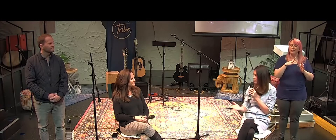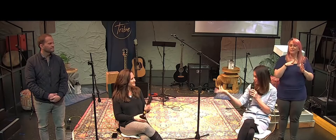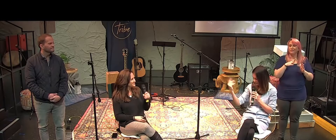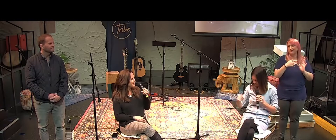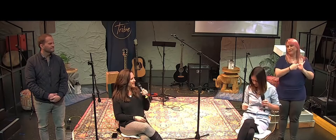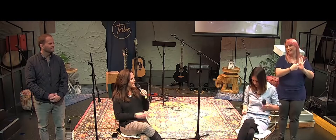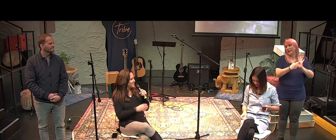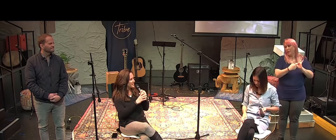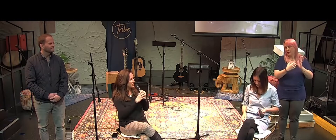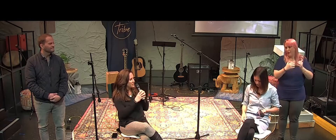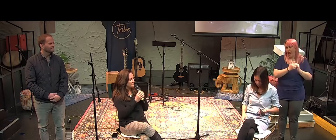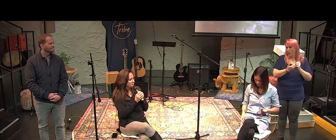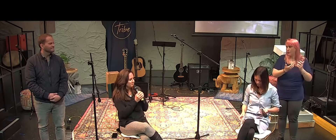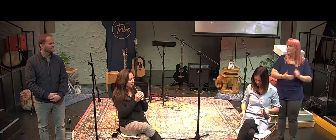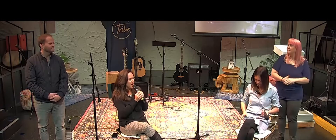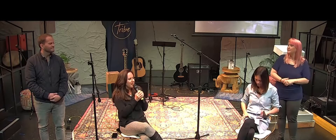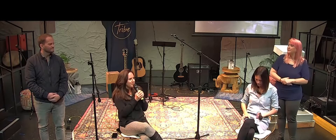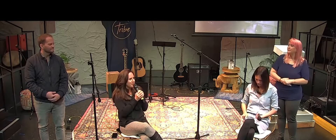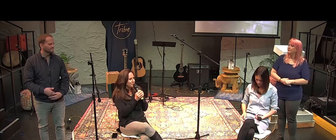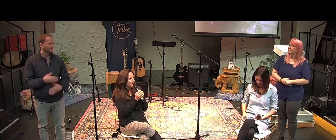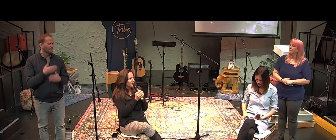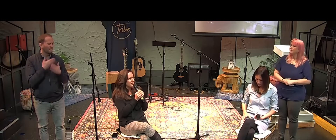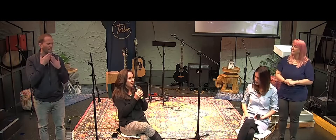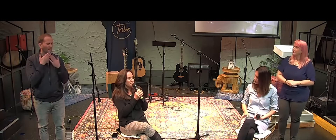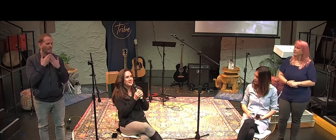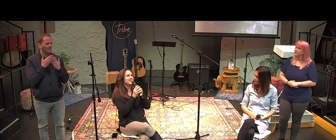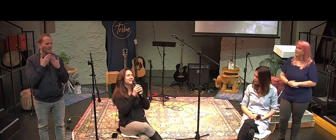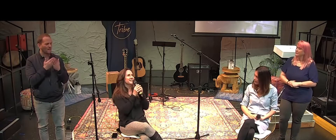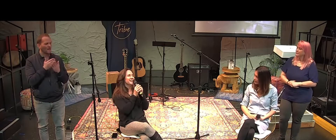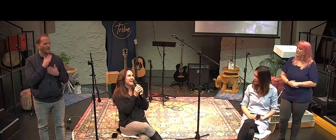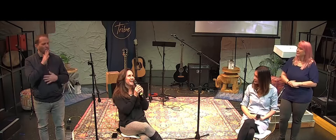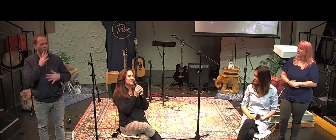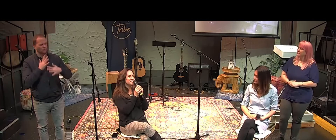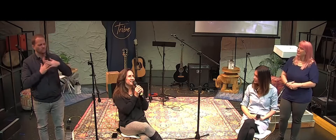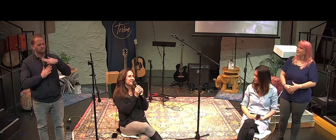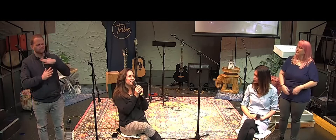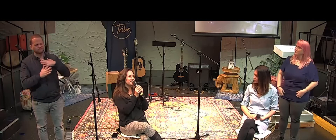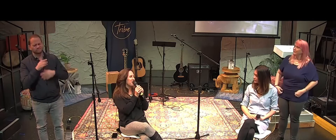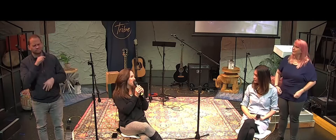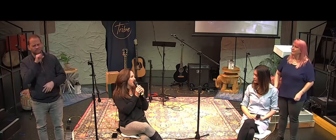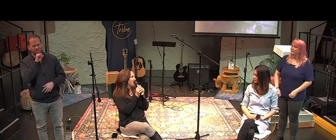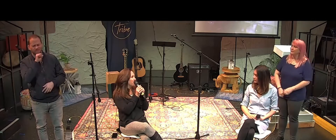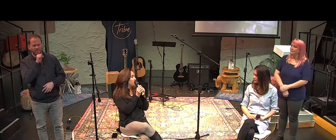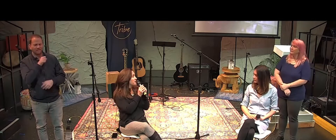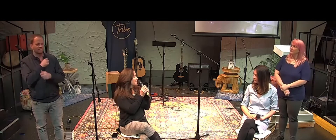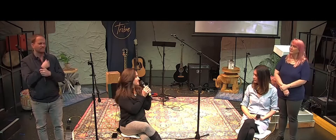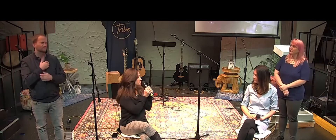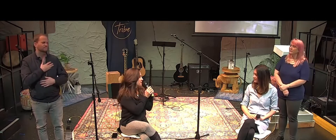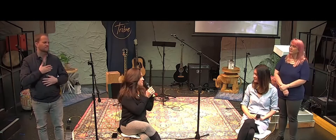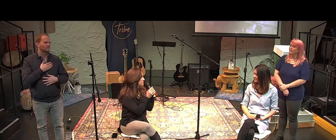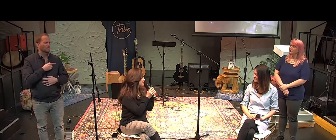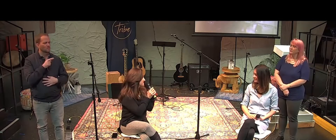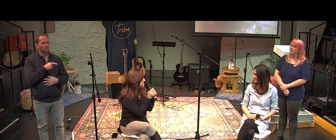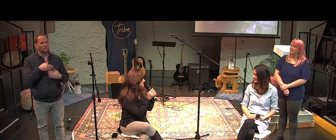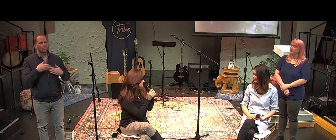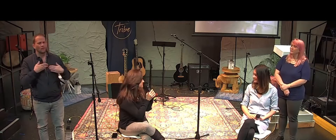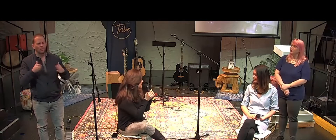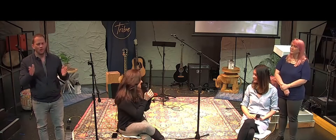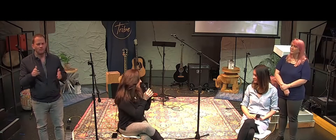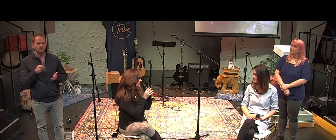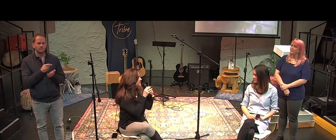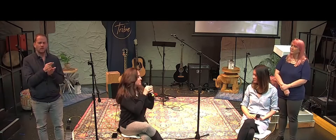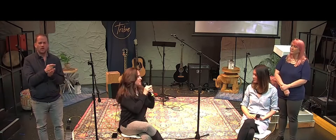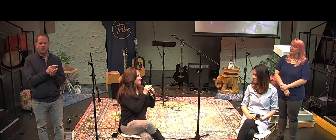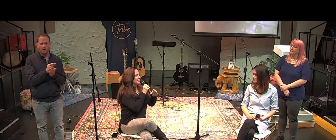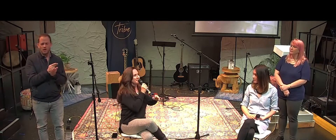But. Thank you. I love your humility and just how open and honest you are about what the Sabbath